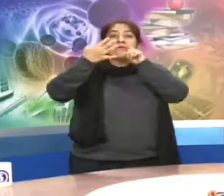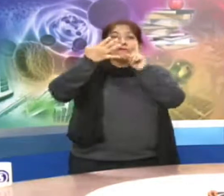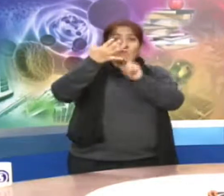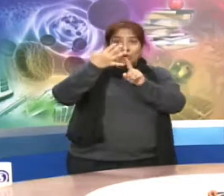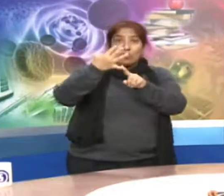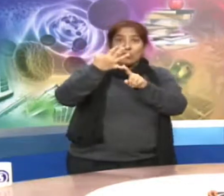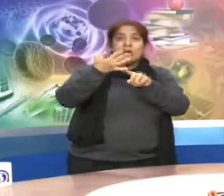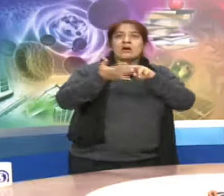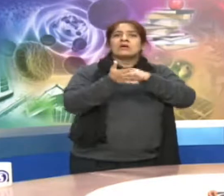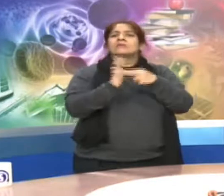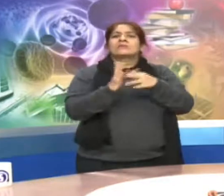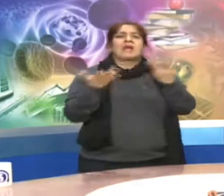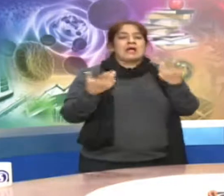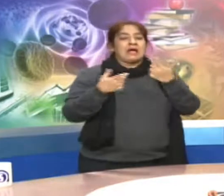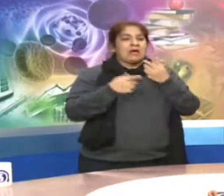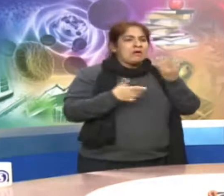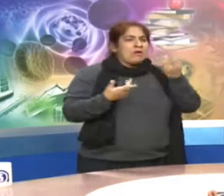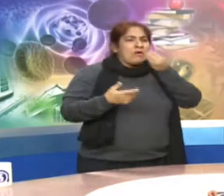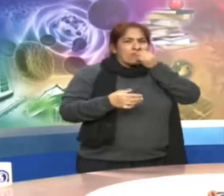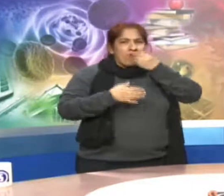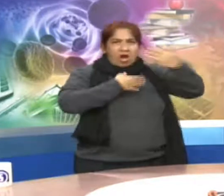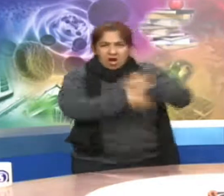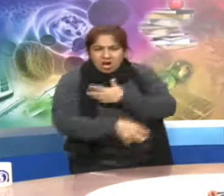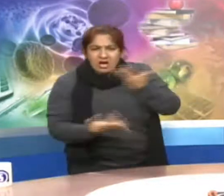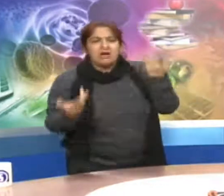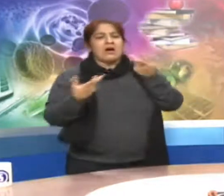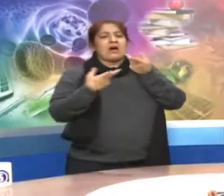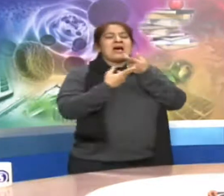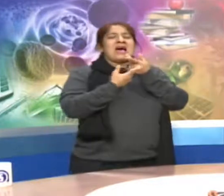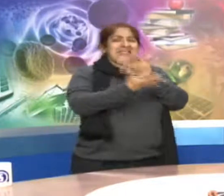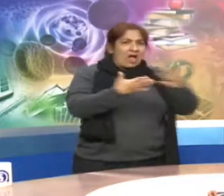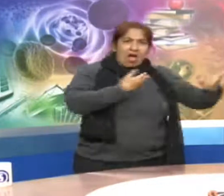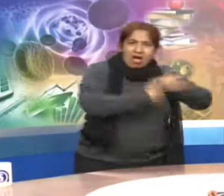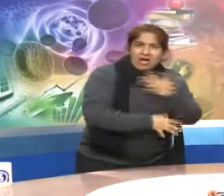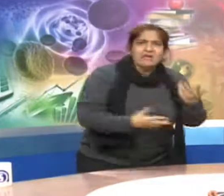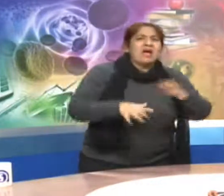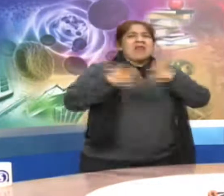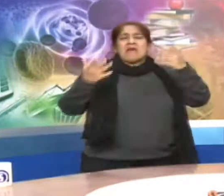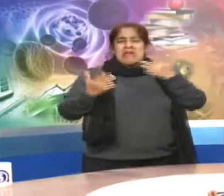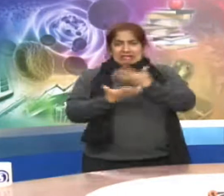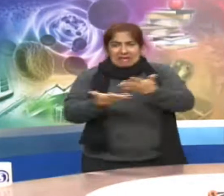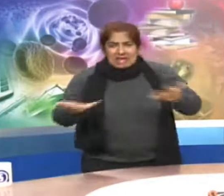Number four is adulteration or low quality.